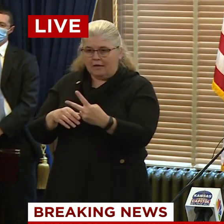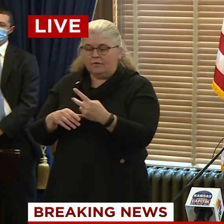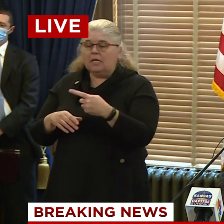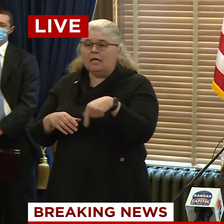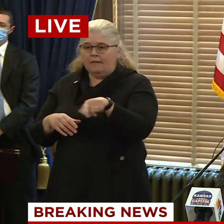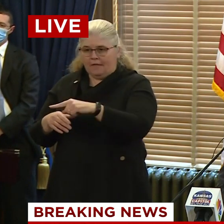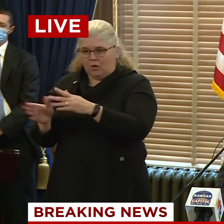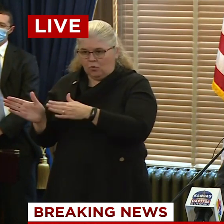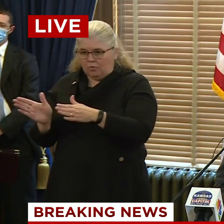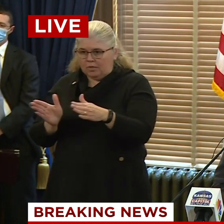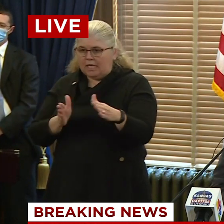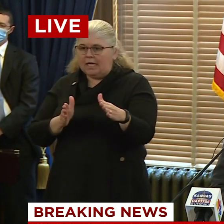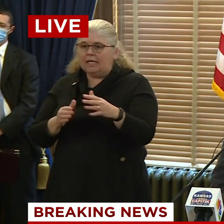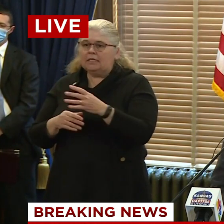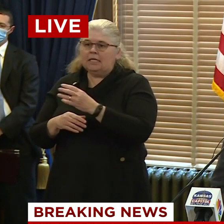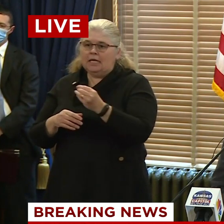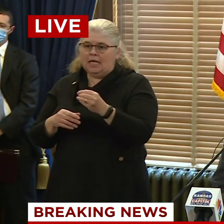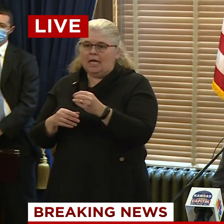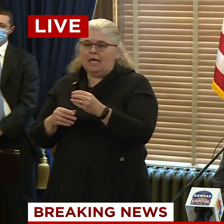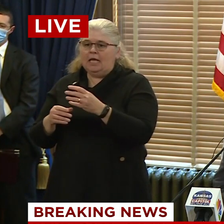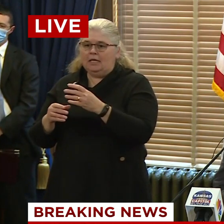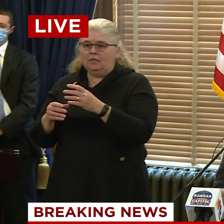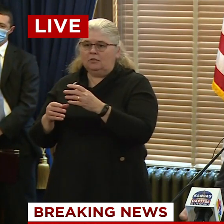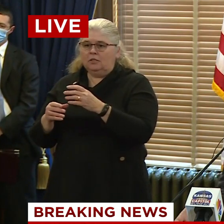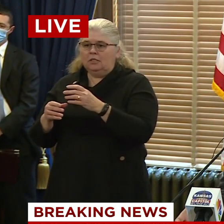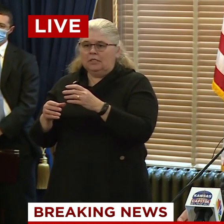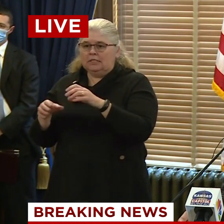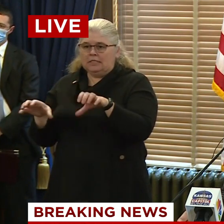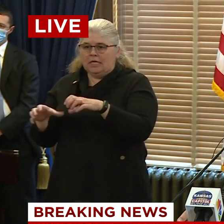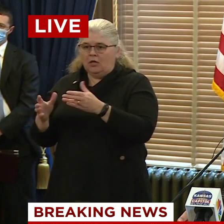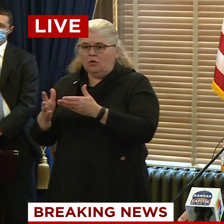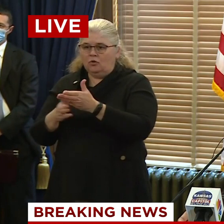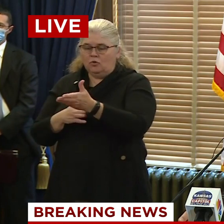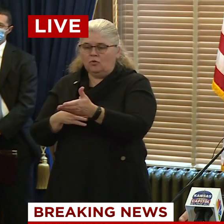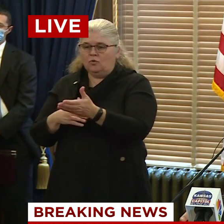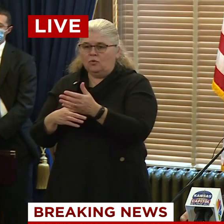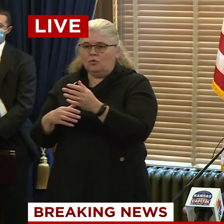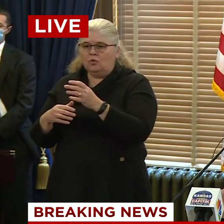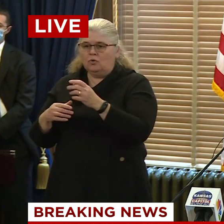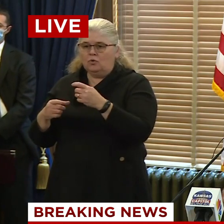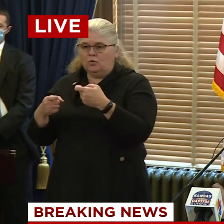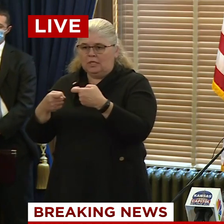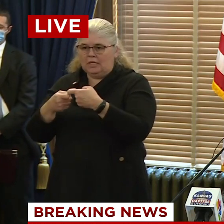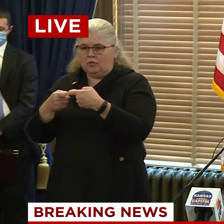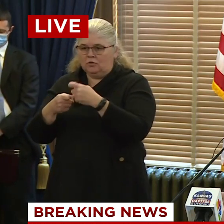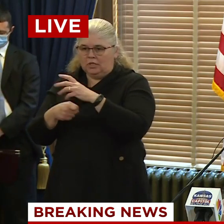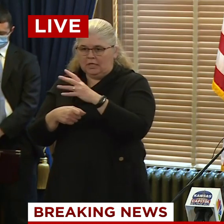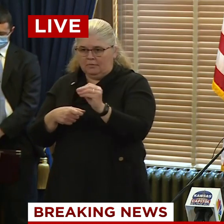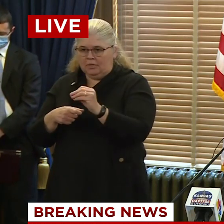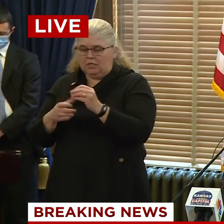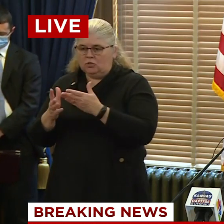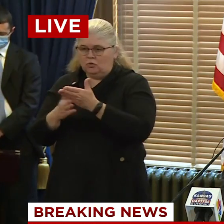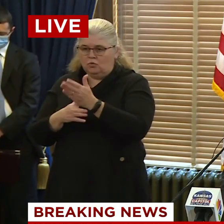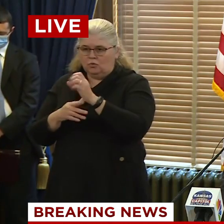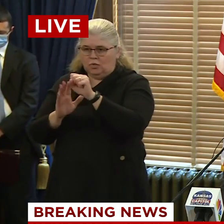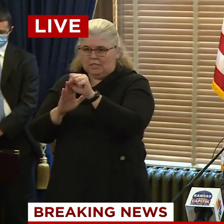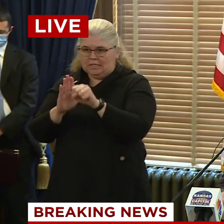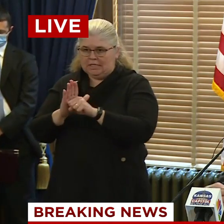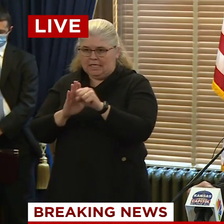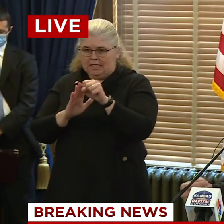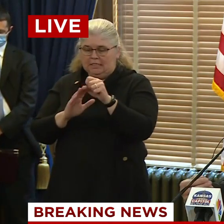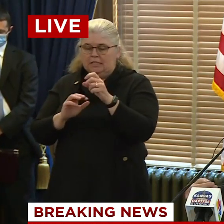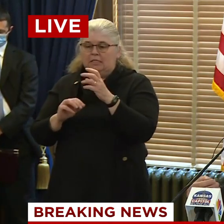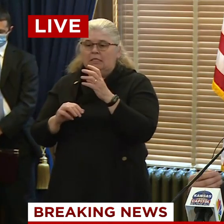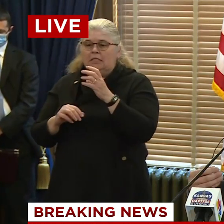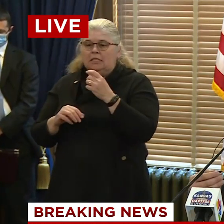and coordinated through the Southwest Power Pool and across all of our utilities across the state.